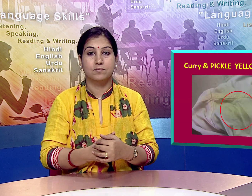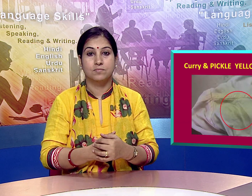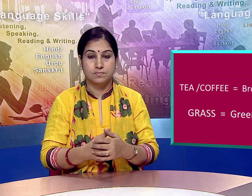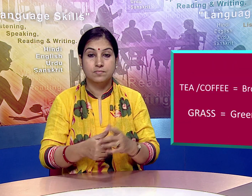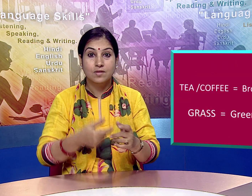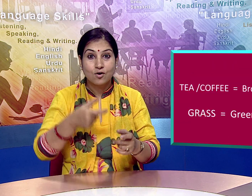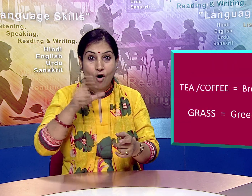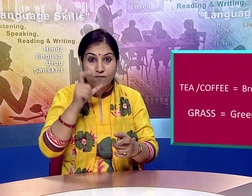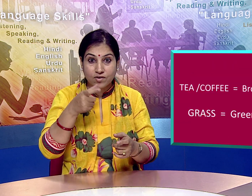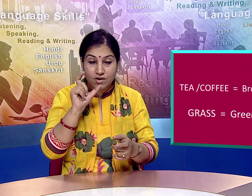coffee,